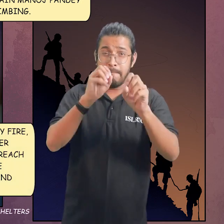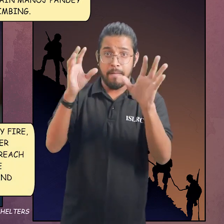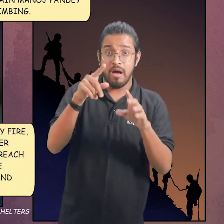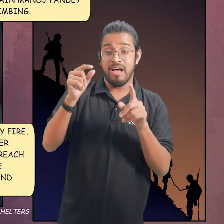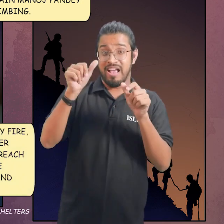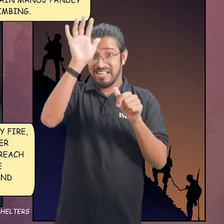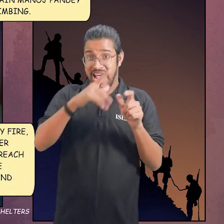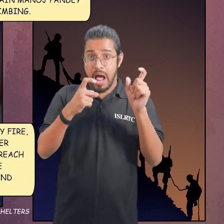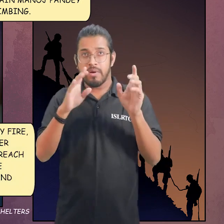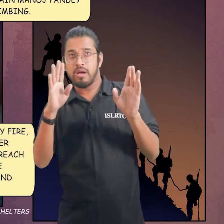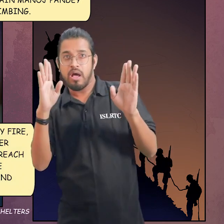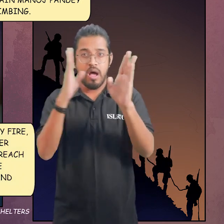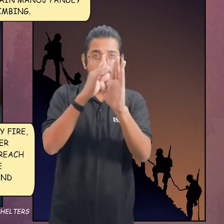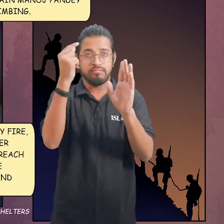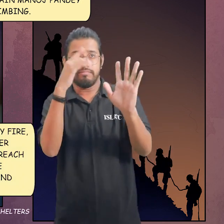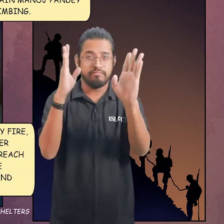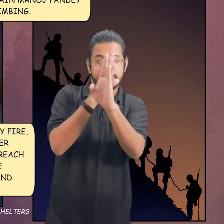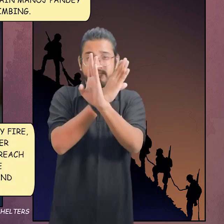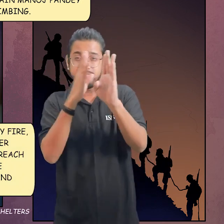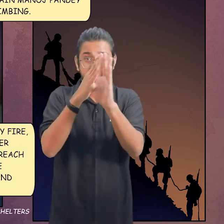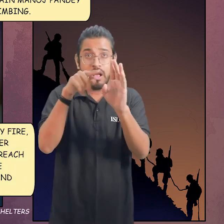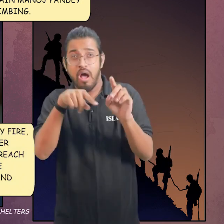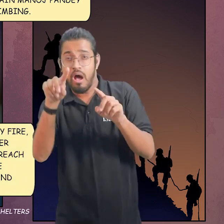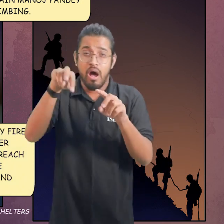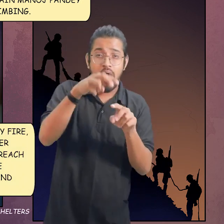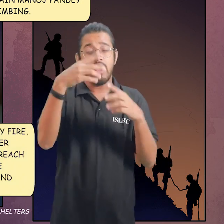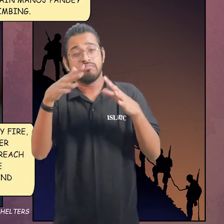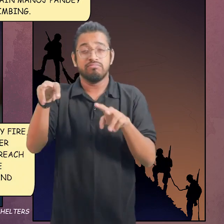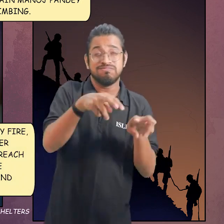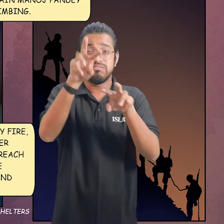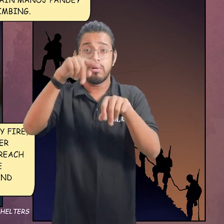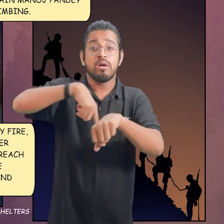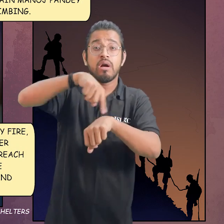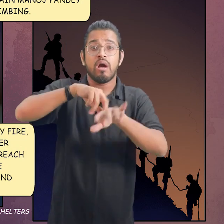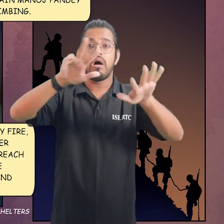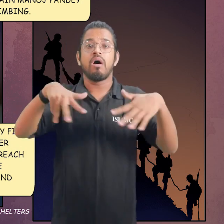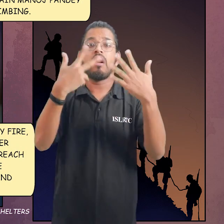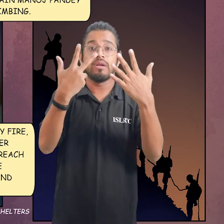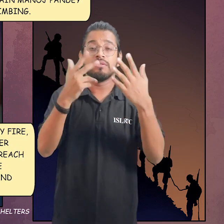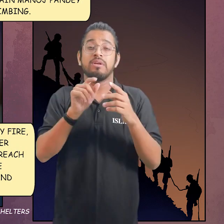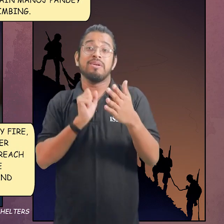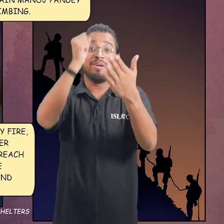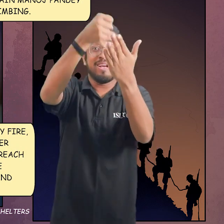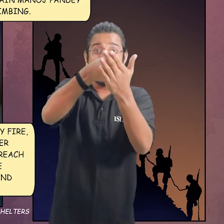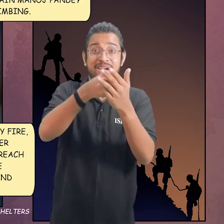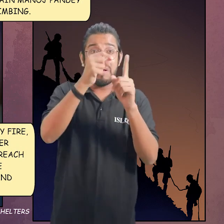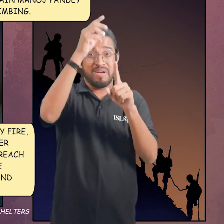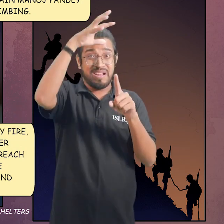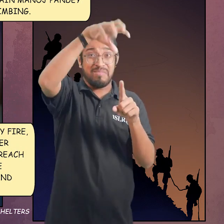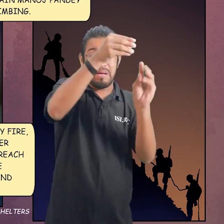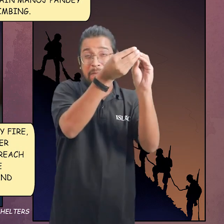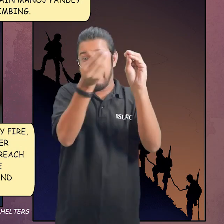In hostile enemy fire, it took them over 8 hours to reach a point near the enemy bunkers